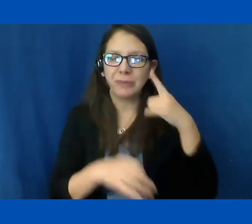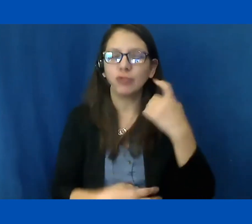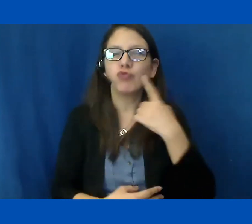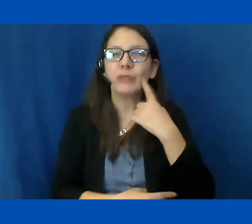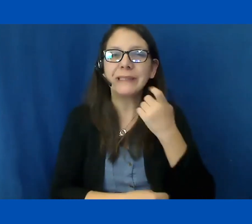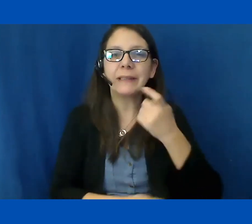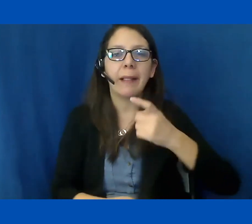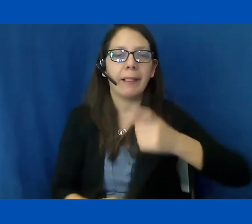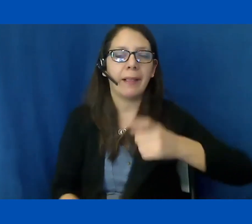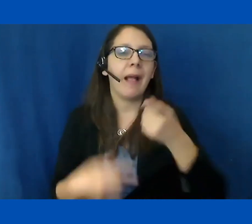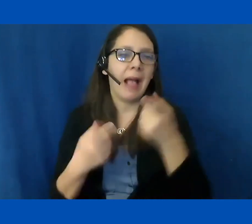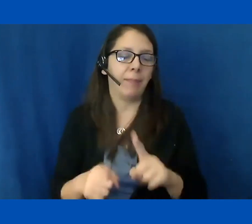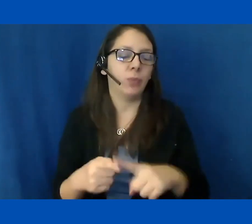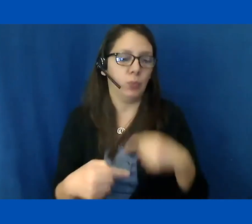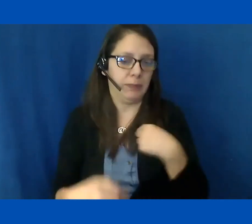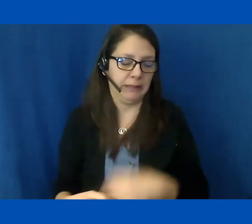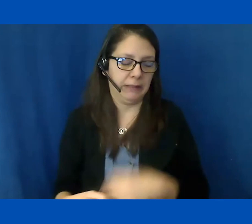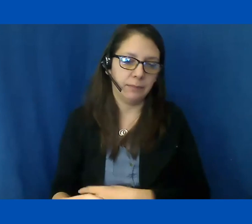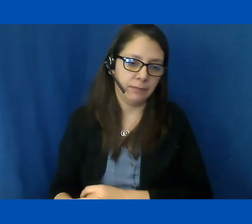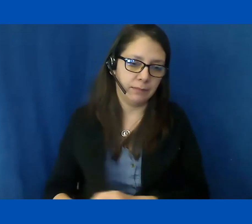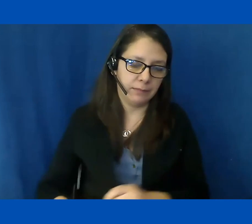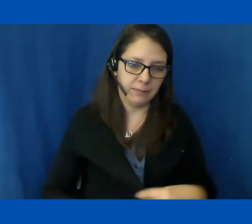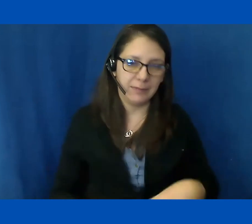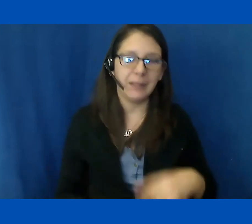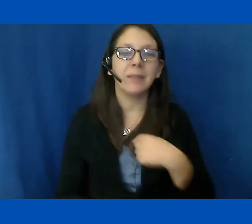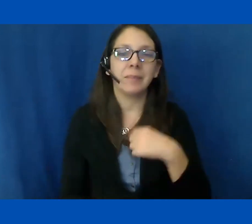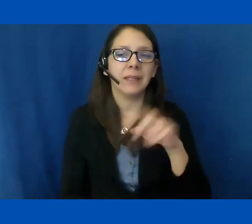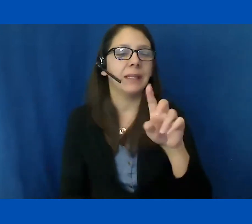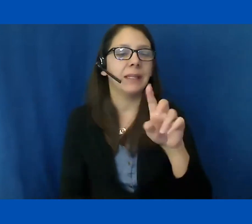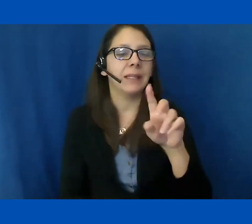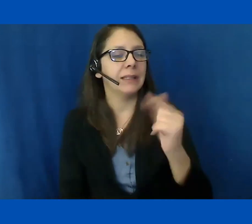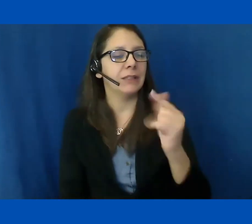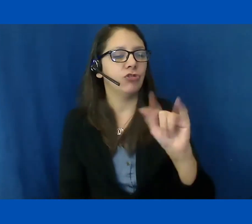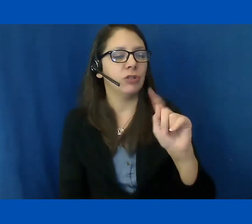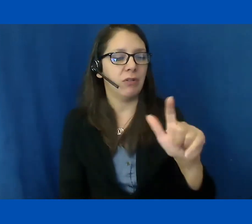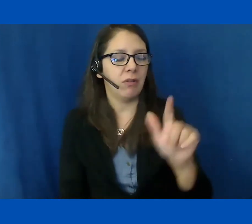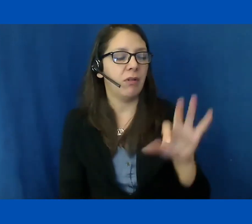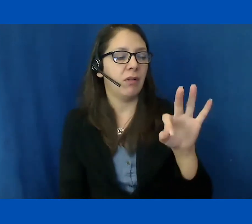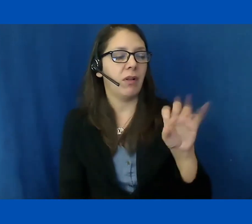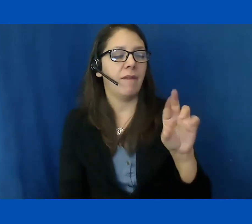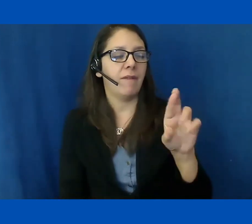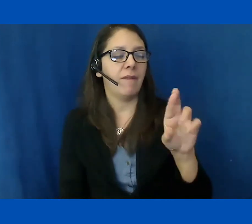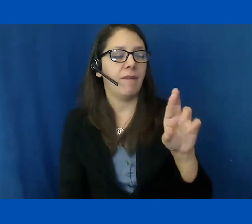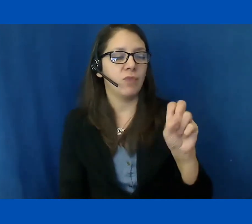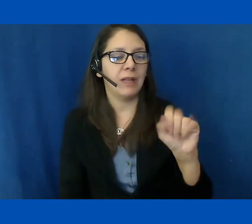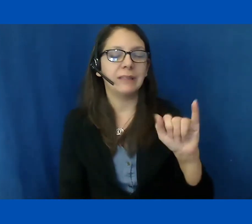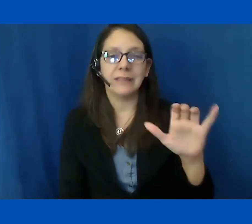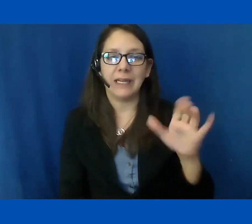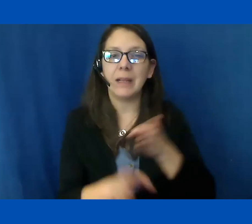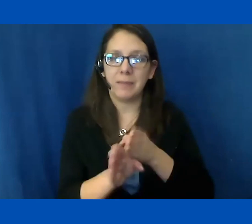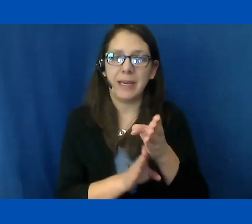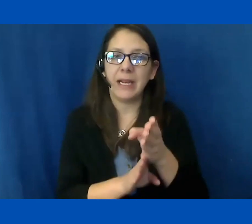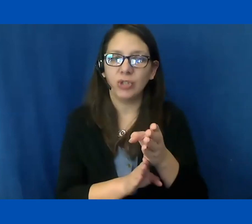mentioned, I'm a digital forensics major. And so digital forensics is, for those who don't know,